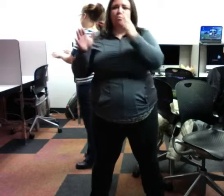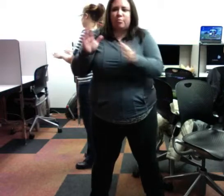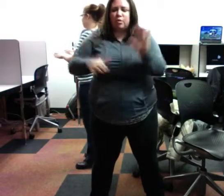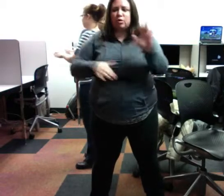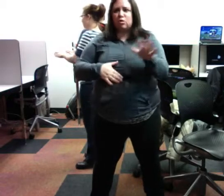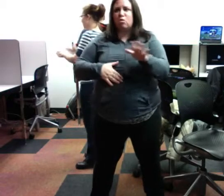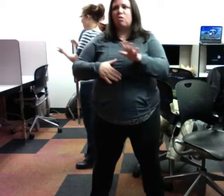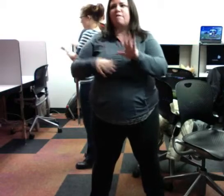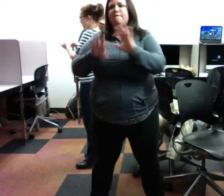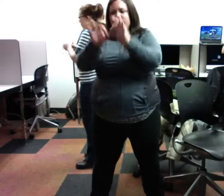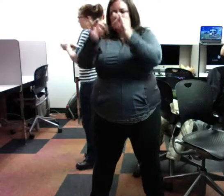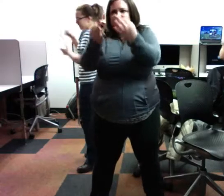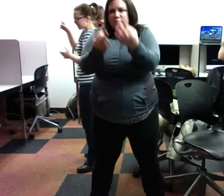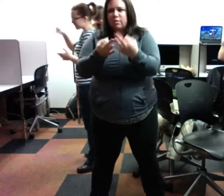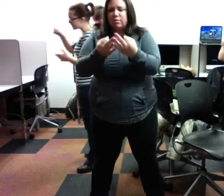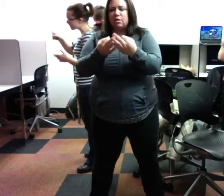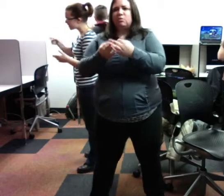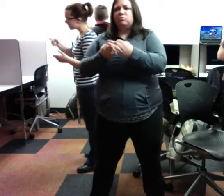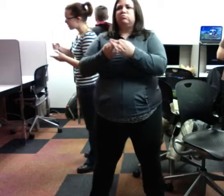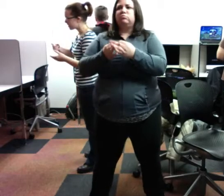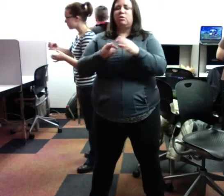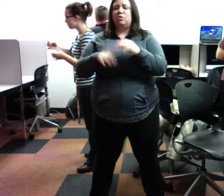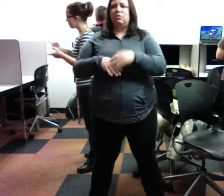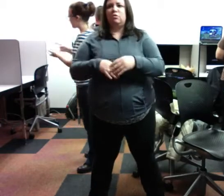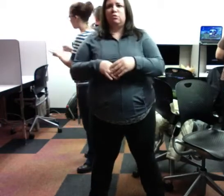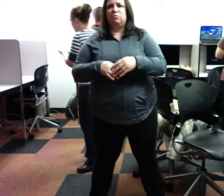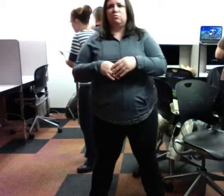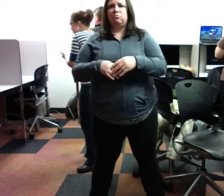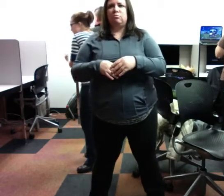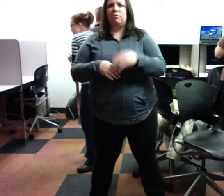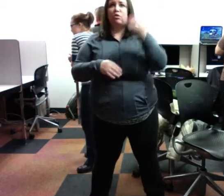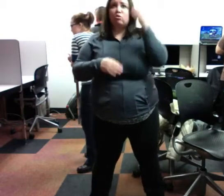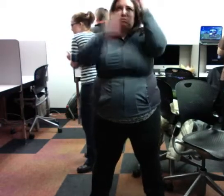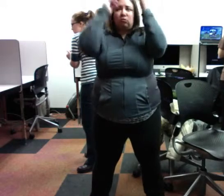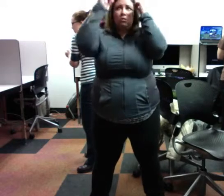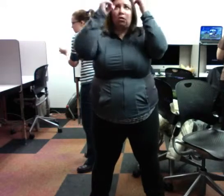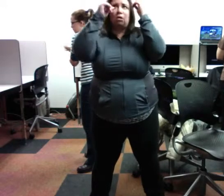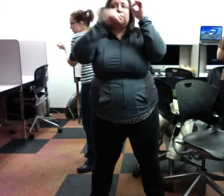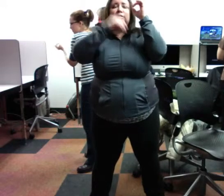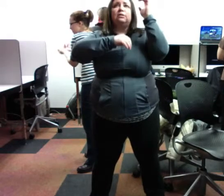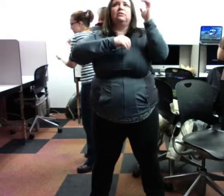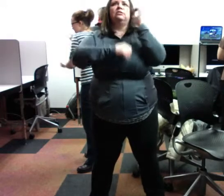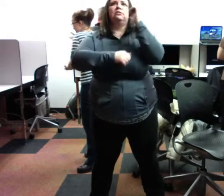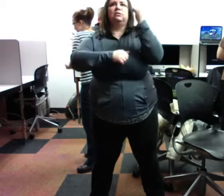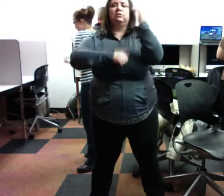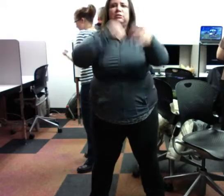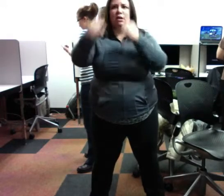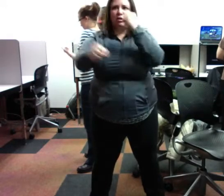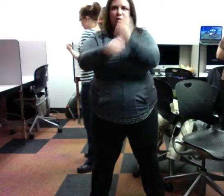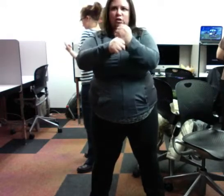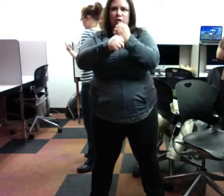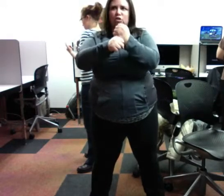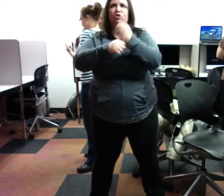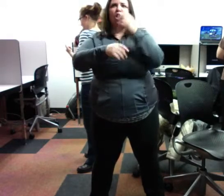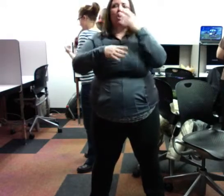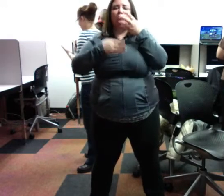everything. You thought you'd have the next 10 years to tell them in just a few months. It means to make sure everything is buttoned up. Where'd you